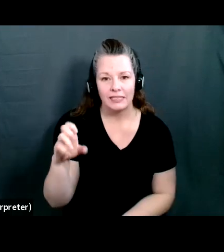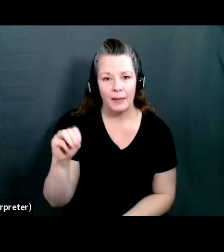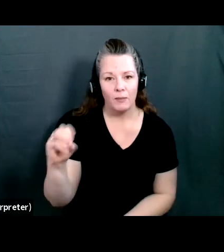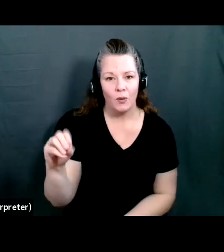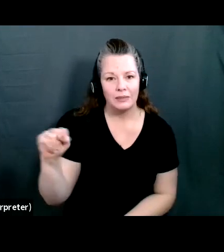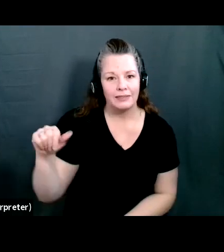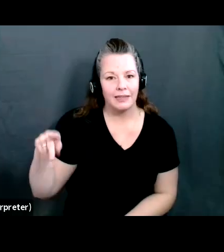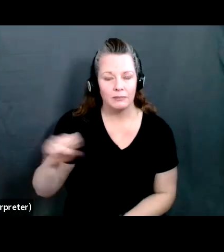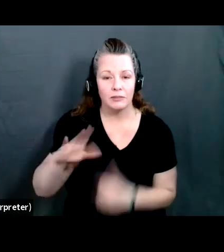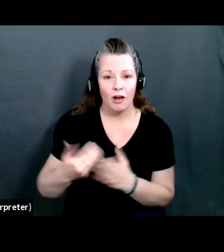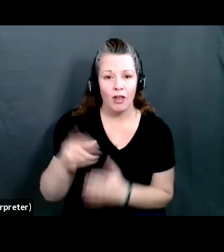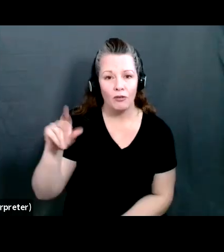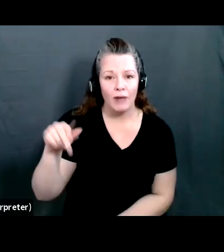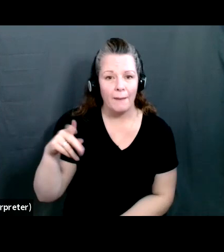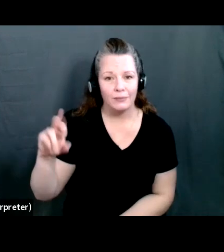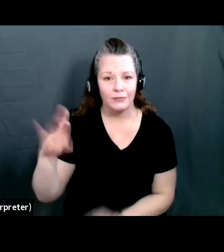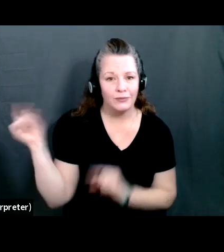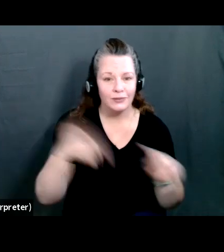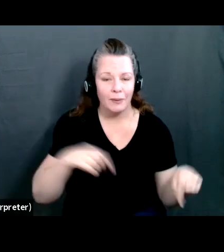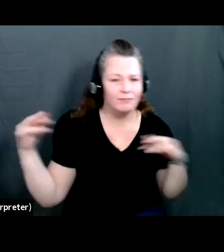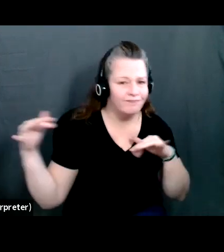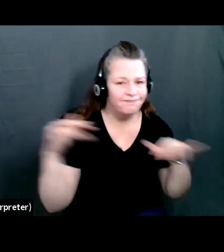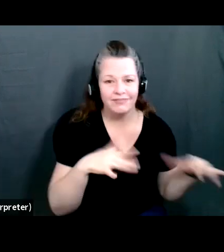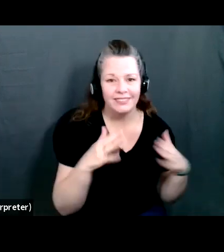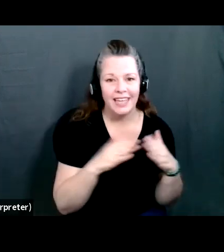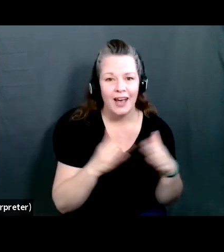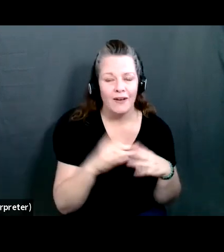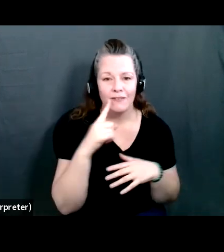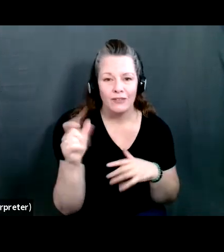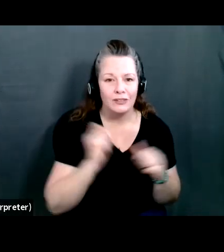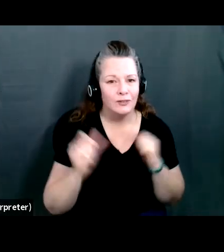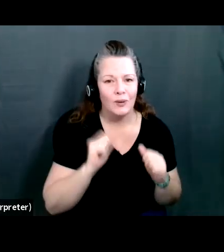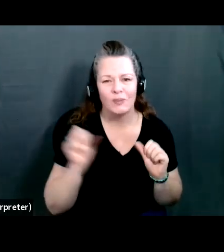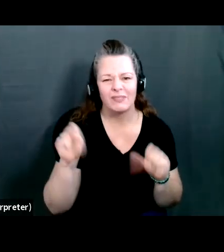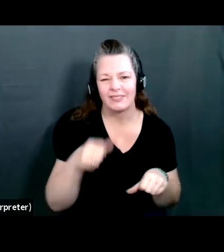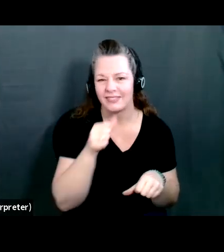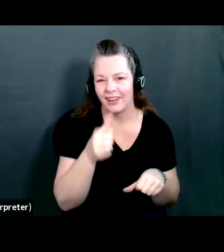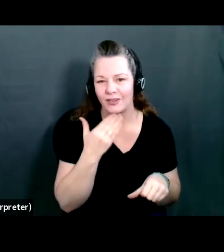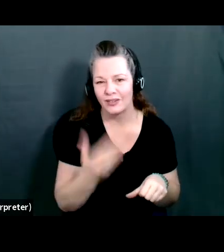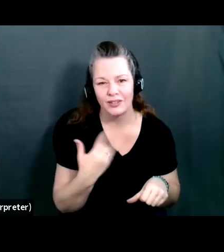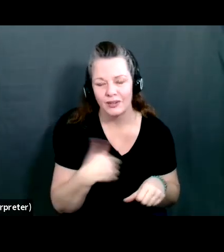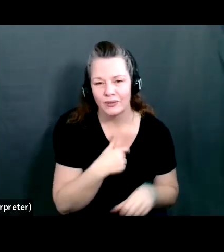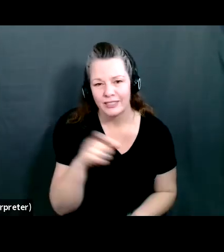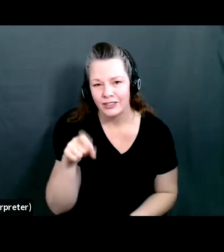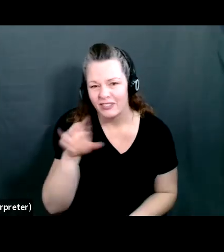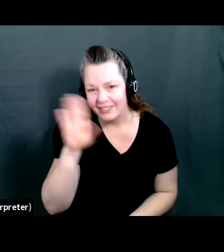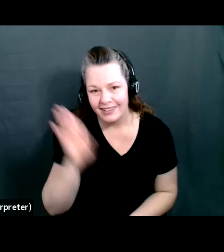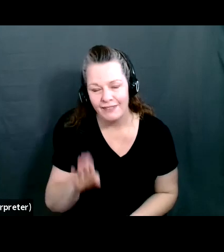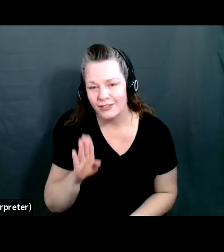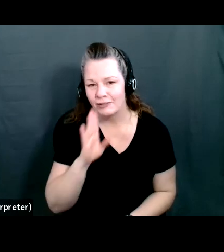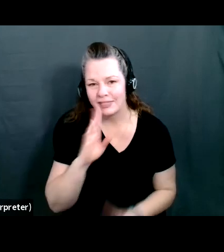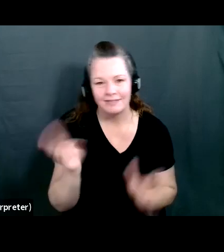that are coming in town to the shows. And yeah, we weren't good and we shouldn't have never been signed.